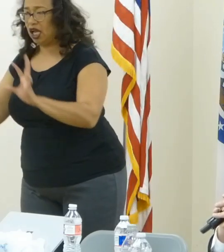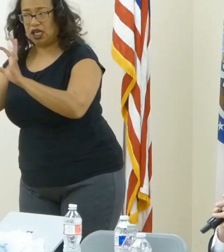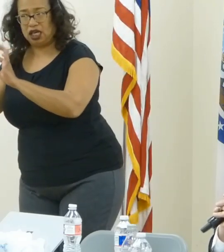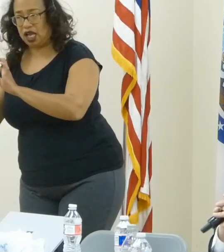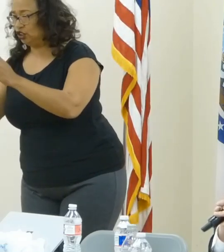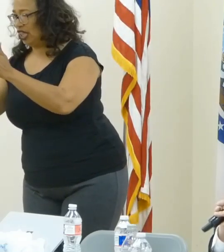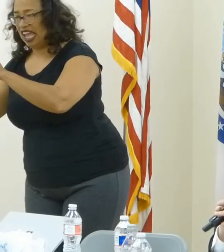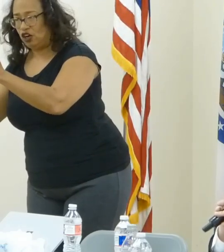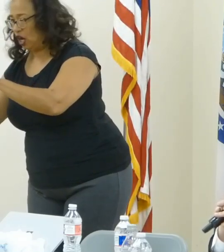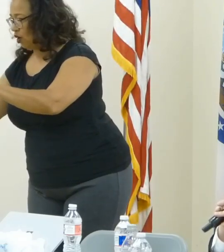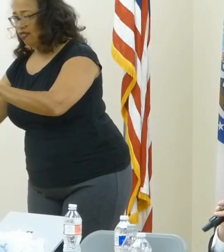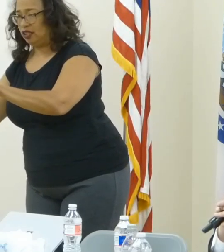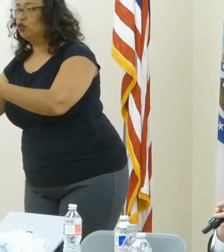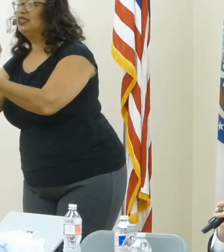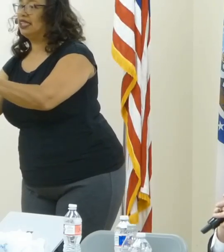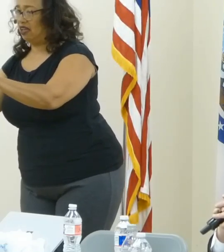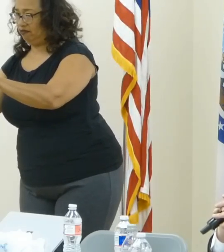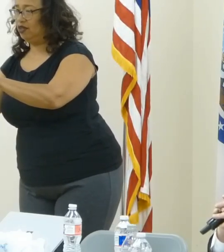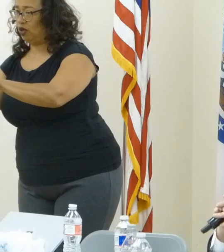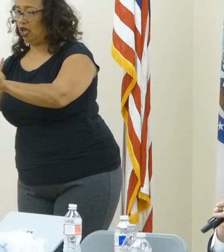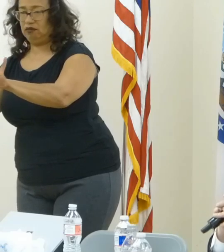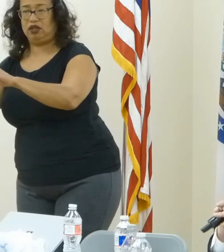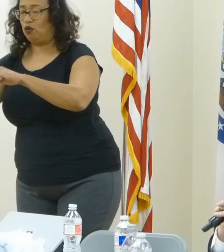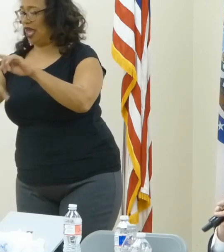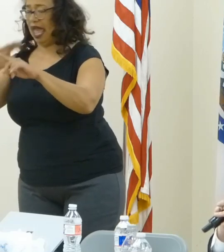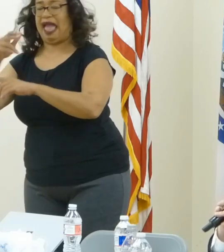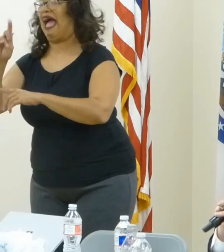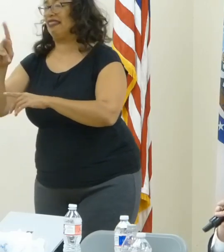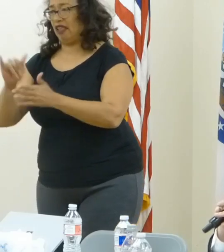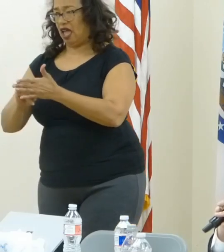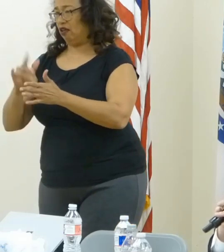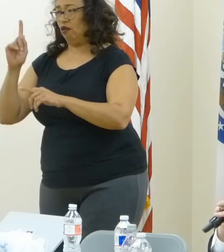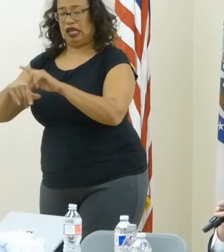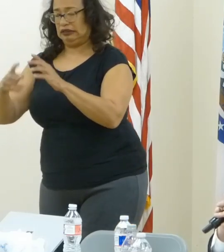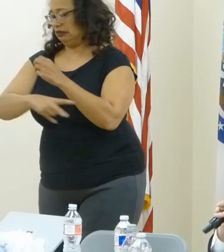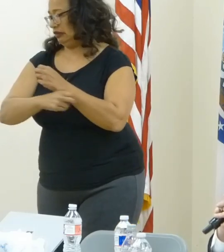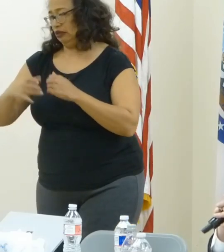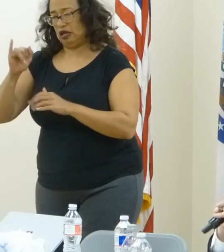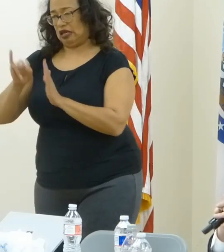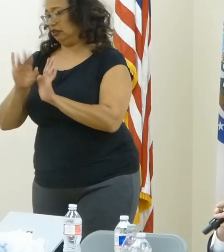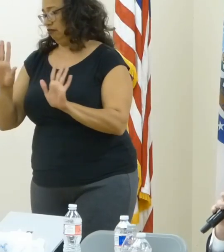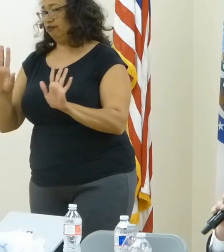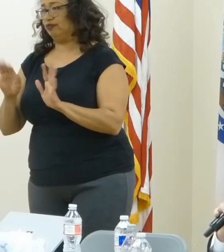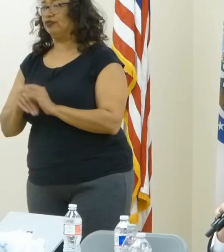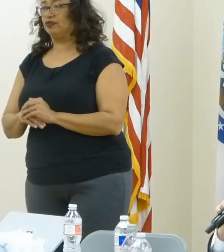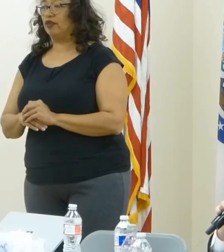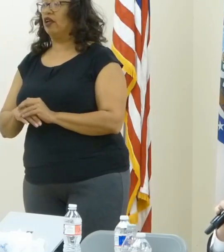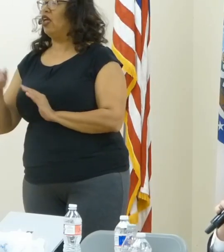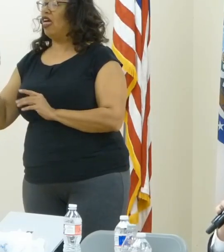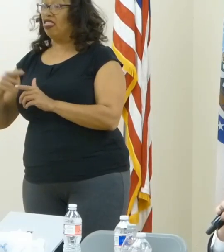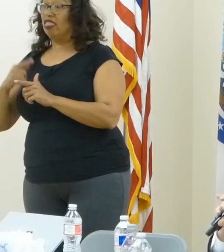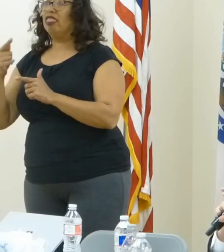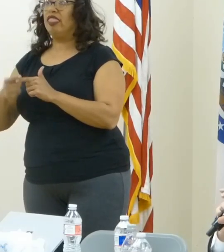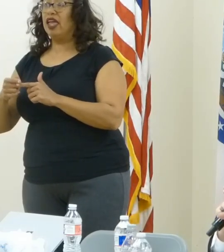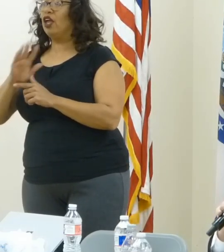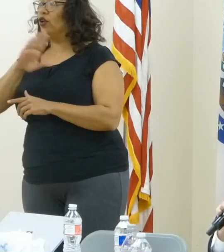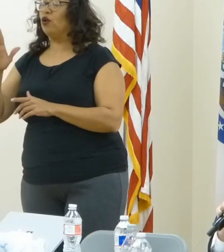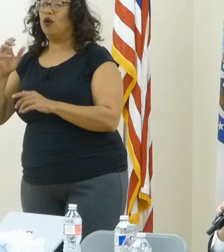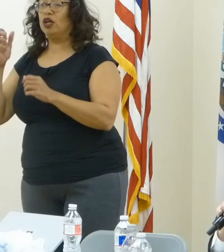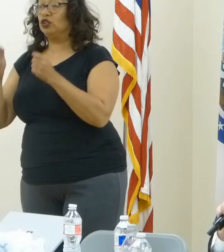it'll be safe from any hacking or anything like that. And then you will be issued a driver's license